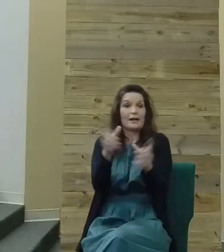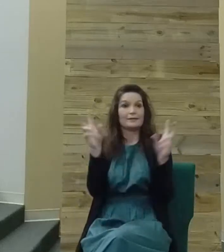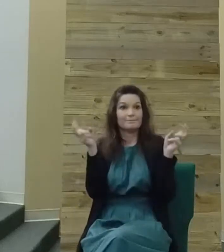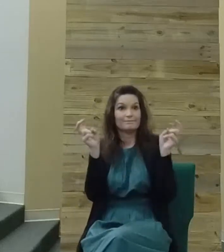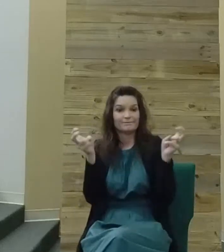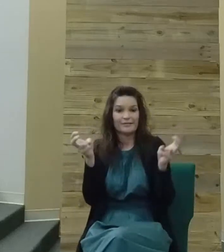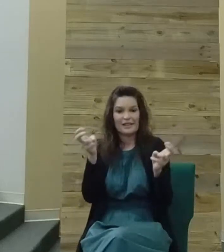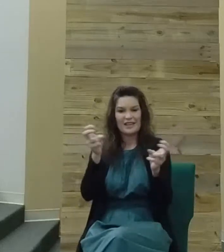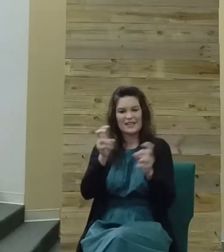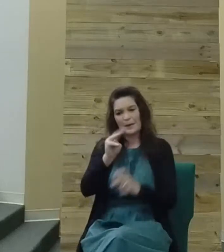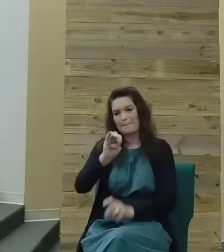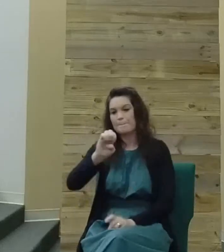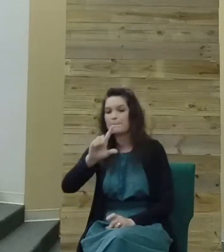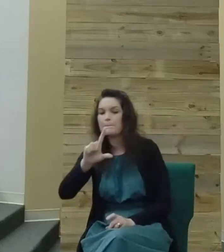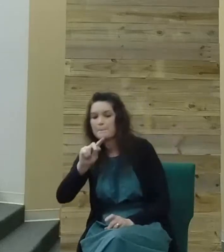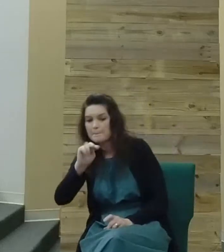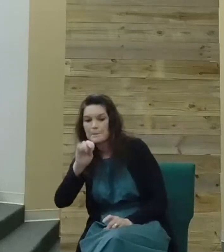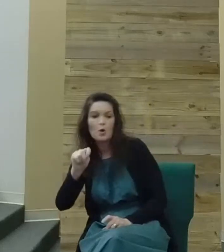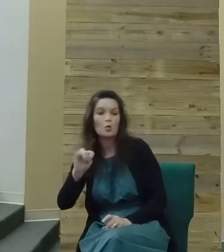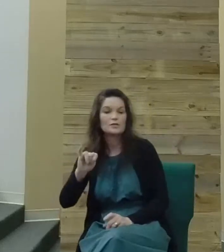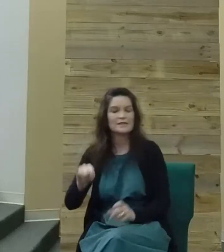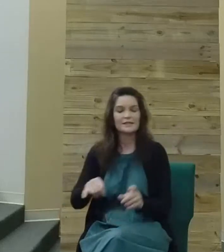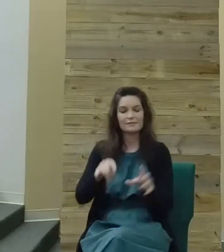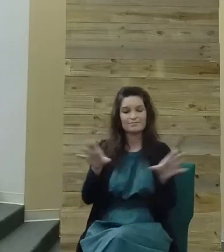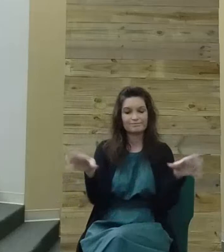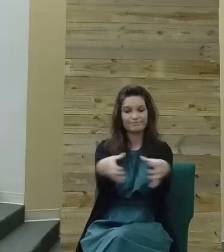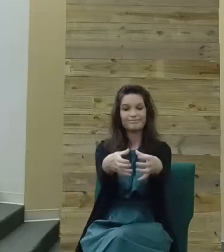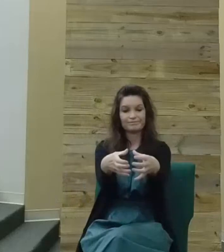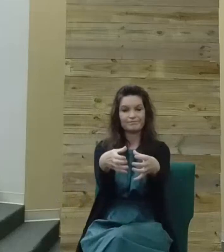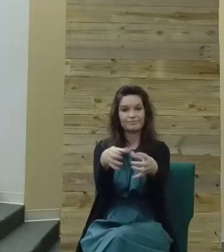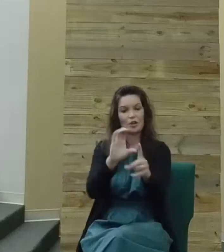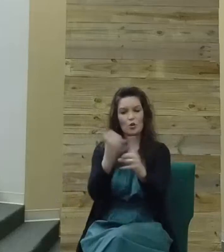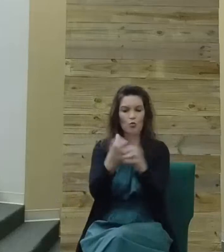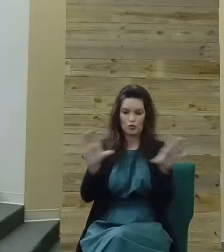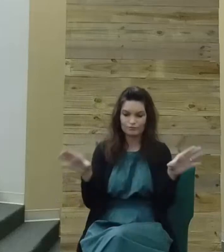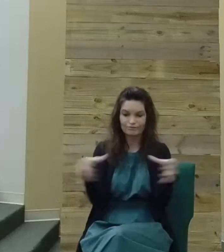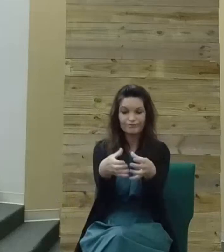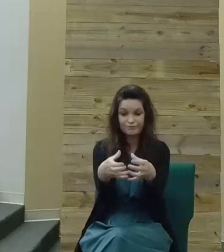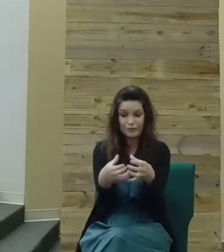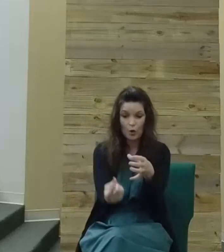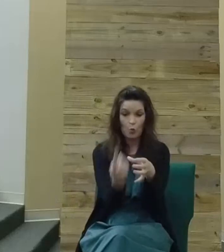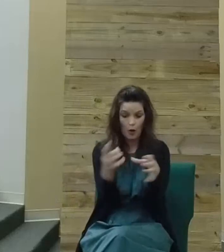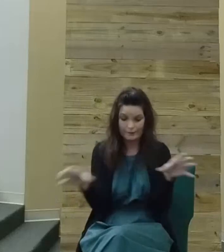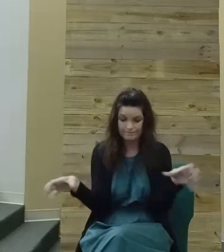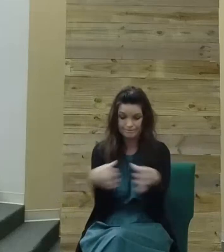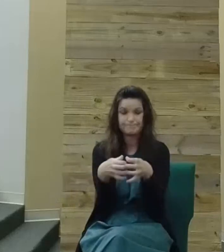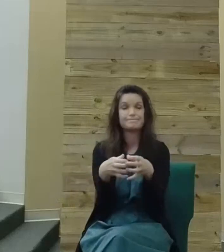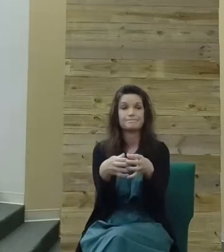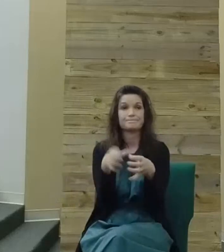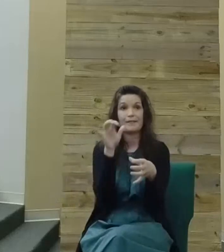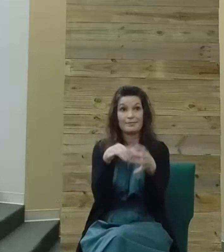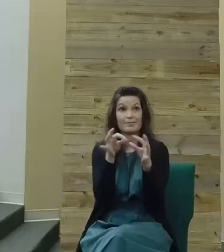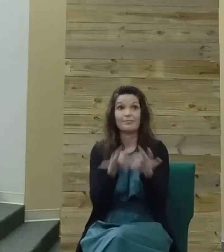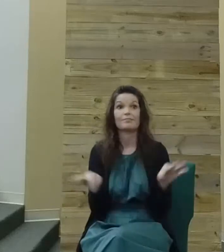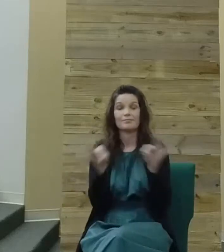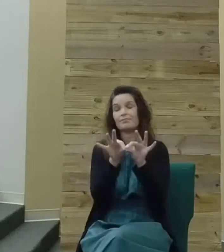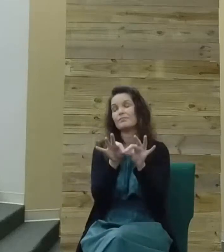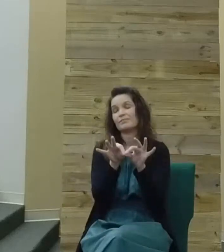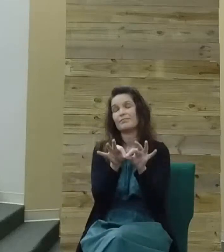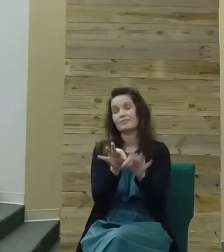multi-ethnic, multicultural group of people who have been reconciled together to become one new people in